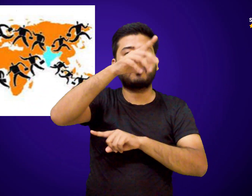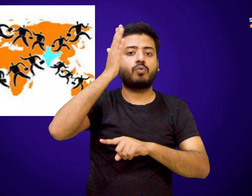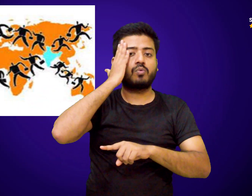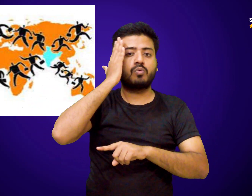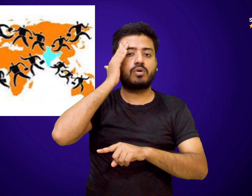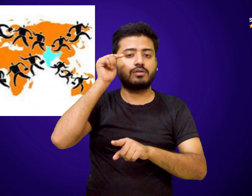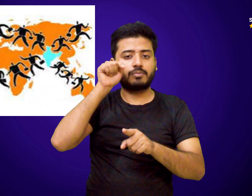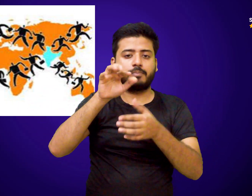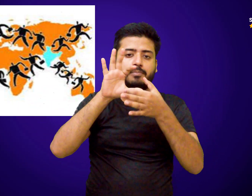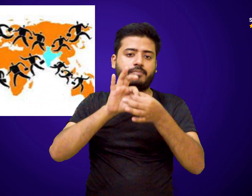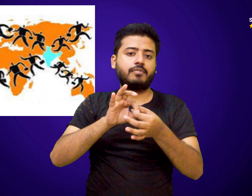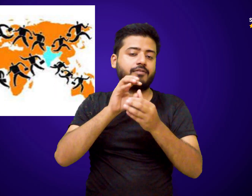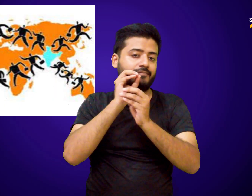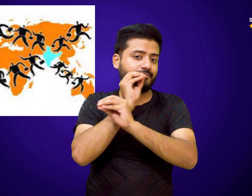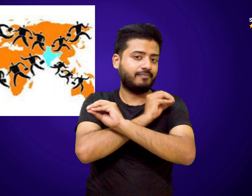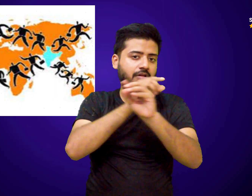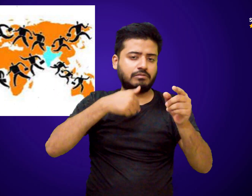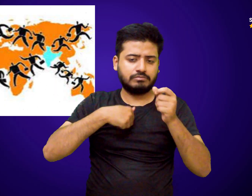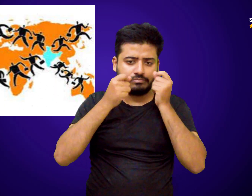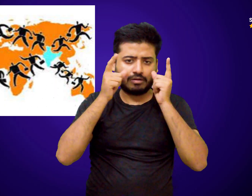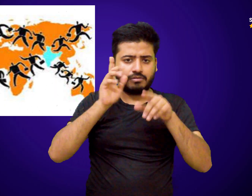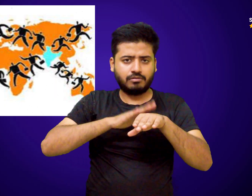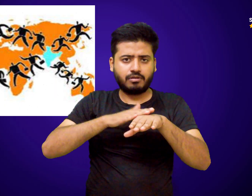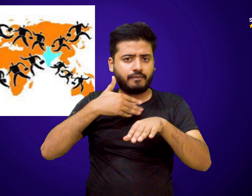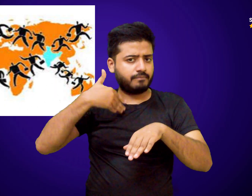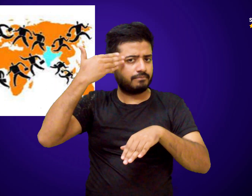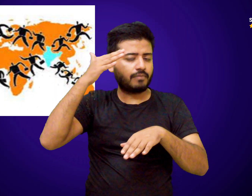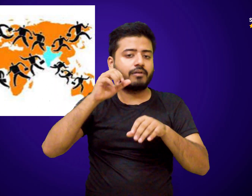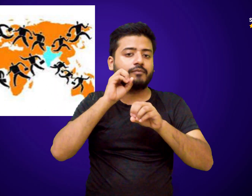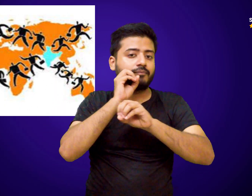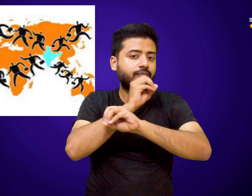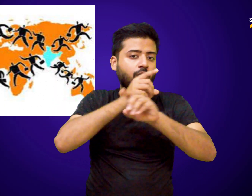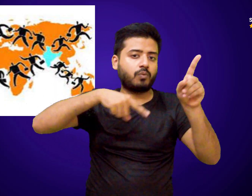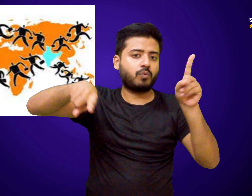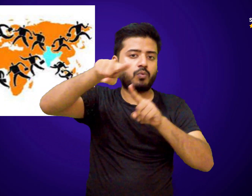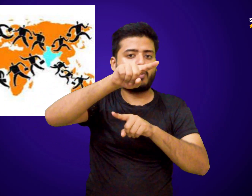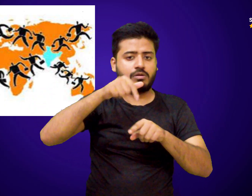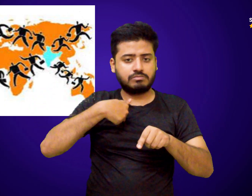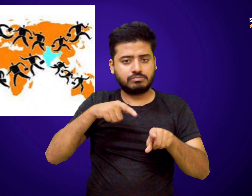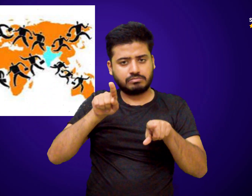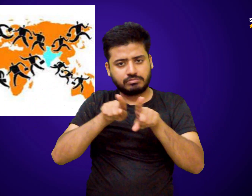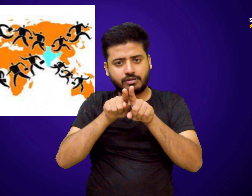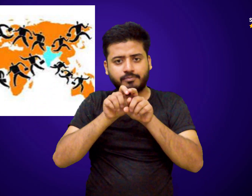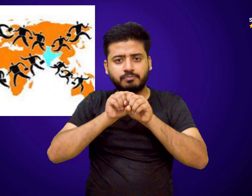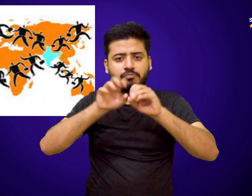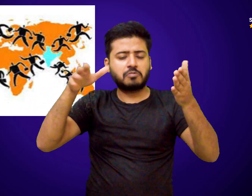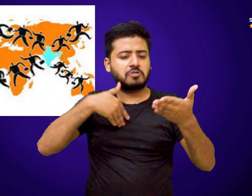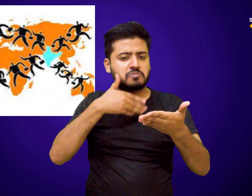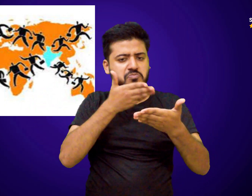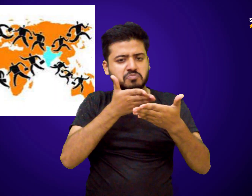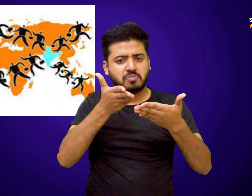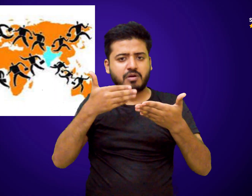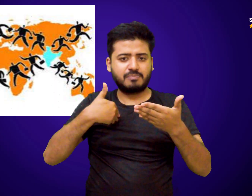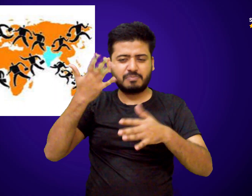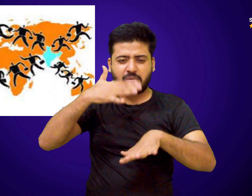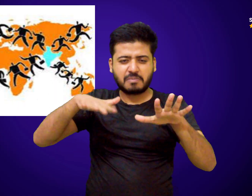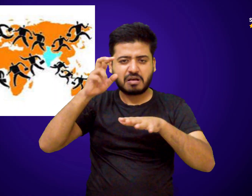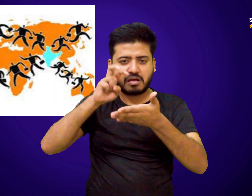assist ECR travelers. The outcome. The ministry ultimately decided not to issue separate orange passports after